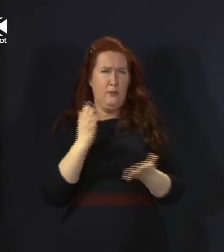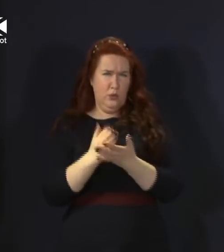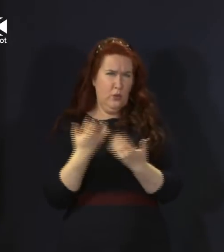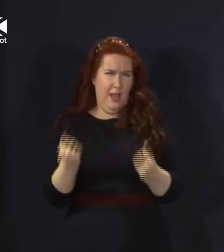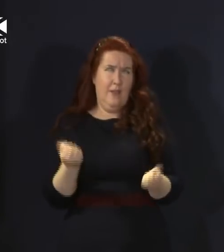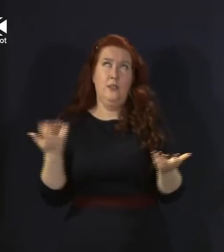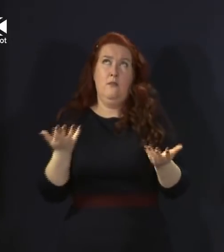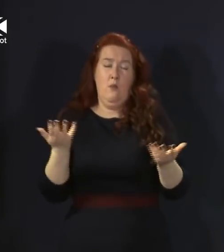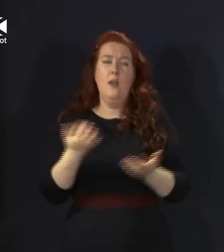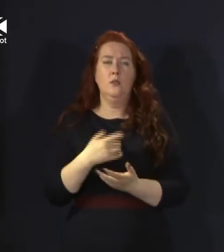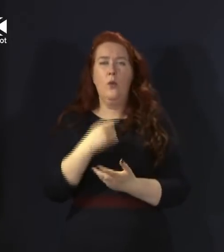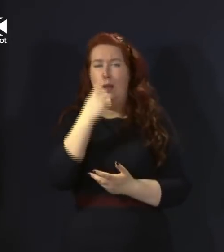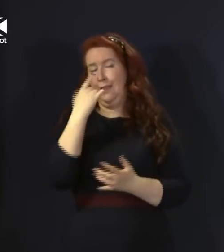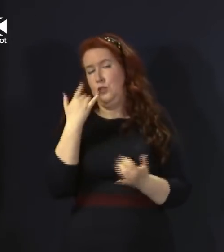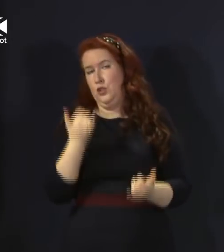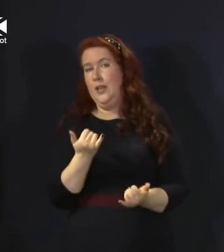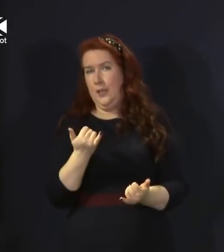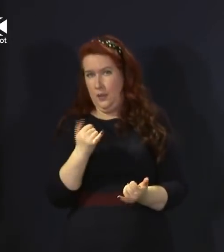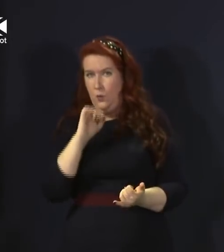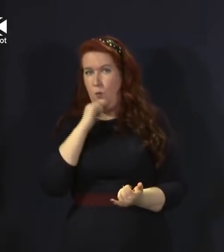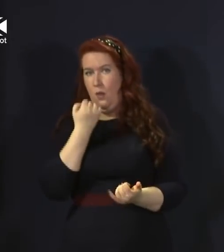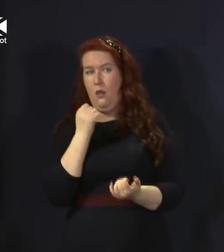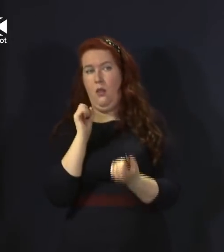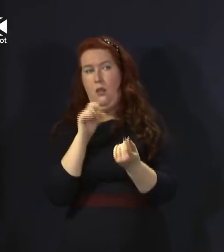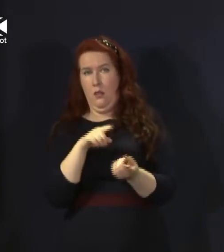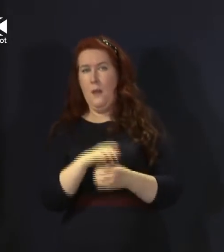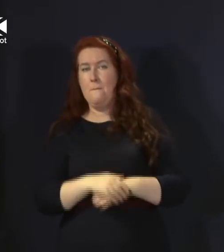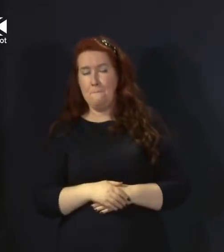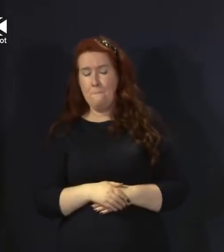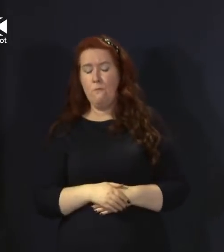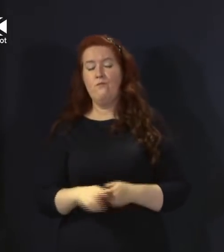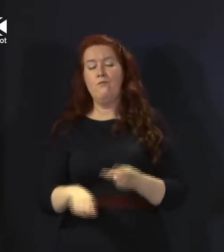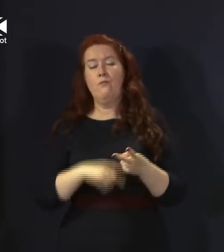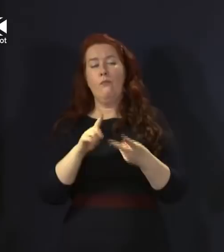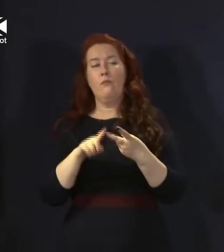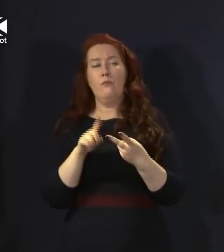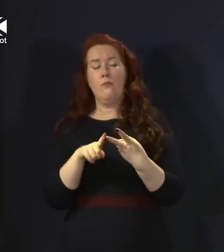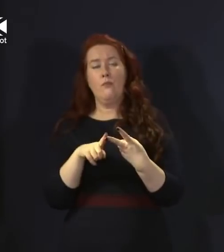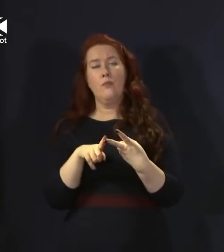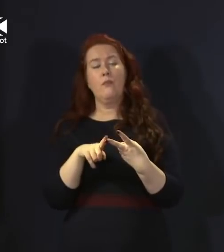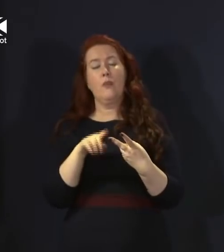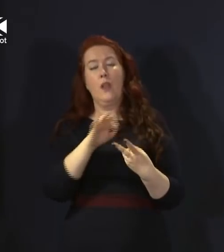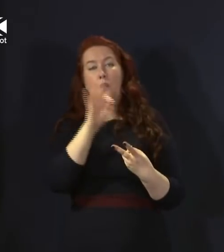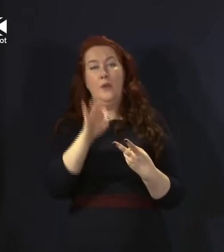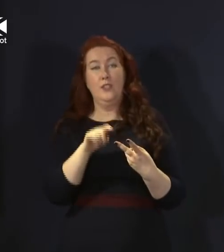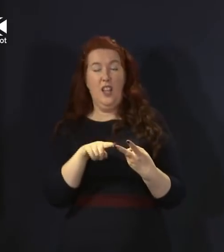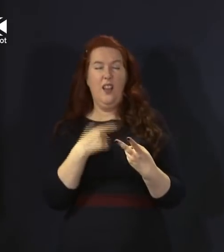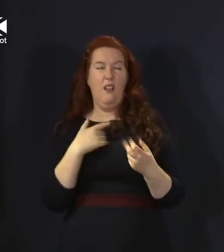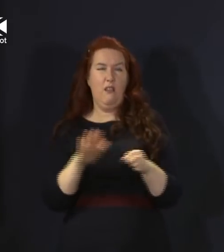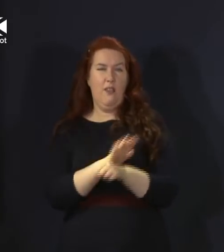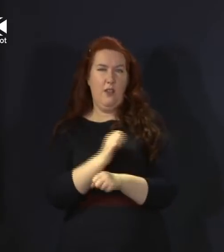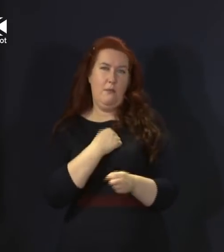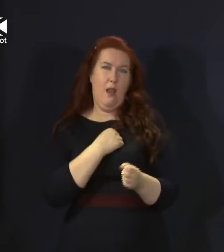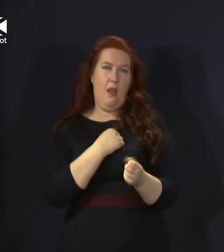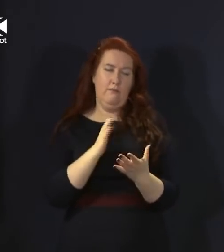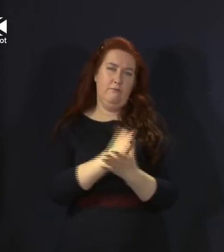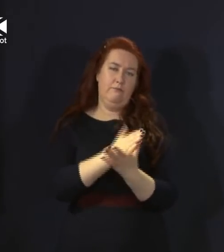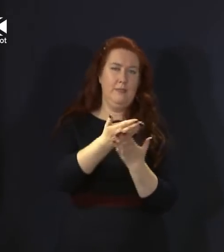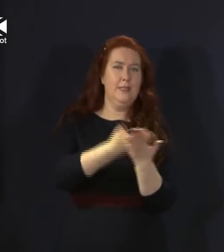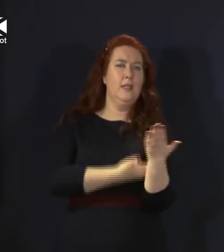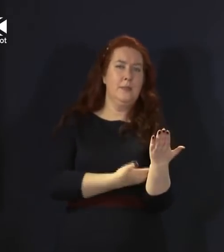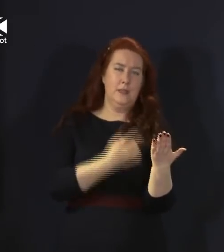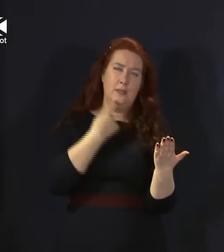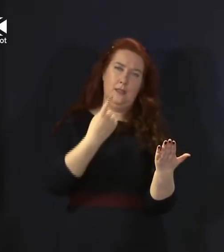so I'll check that and make them available if we do have them. On the second part of the question, I covered this in my initial remarks,